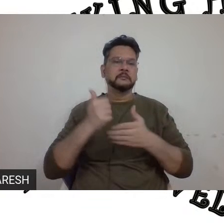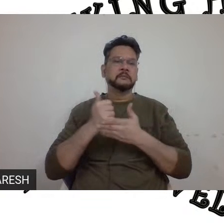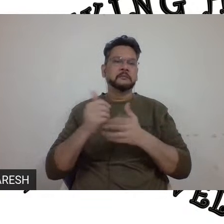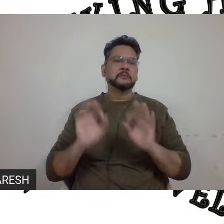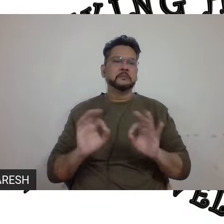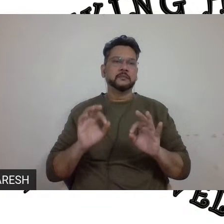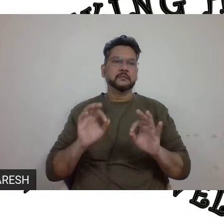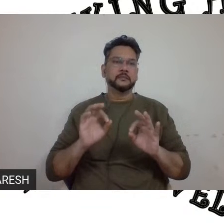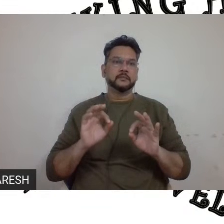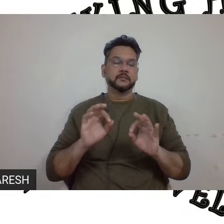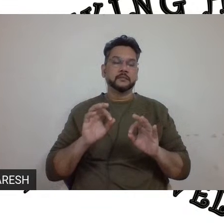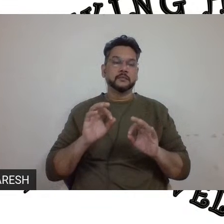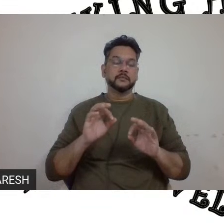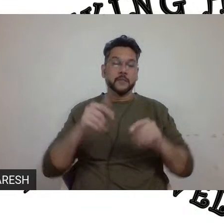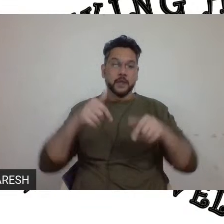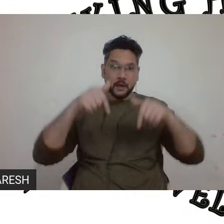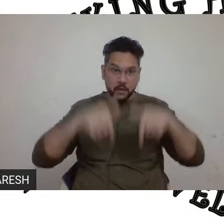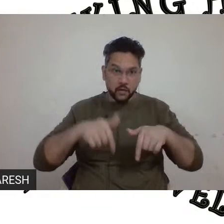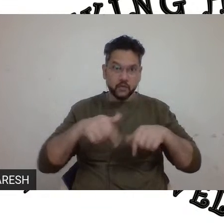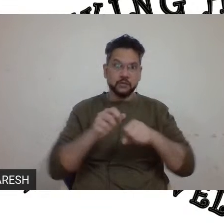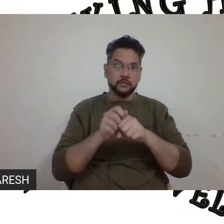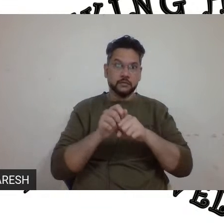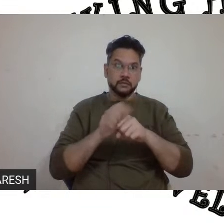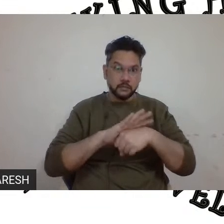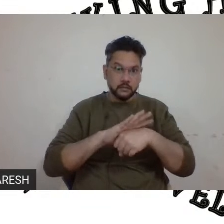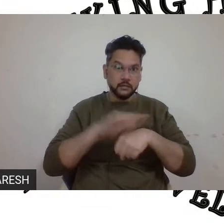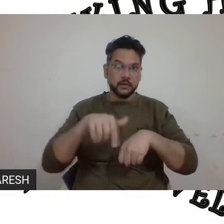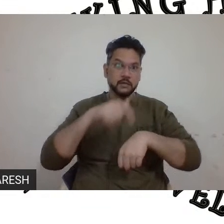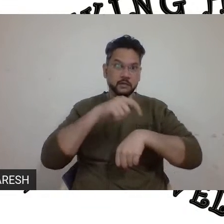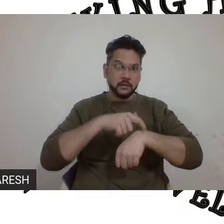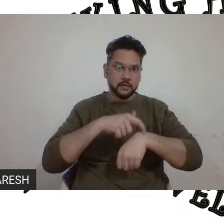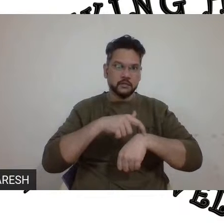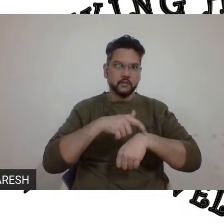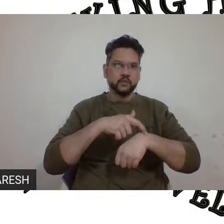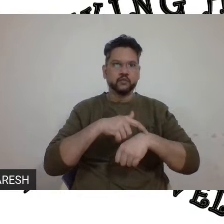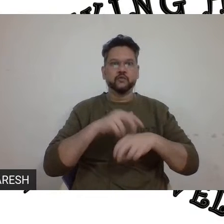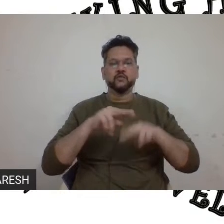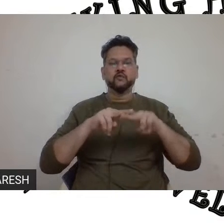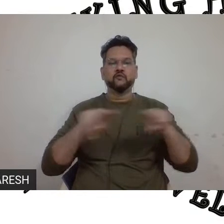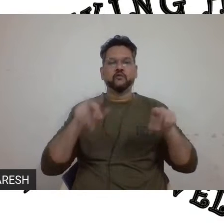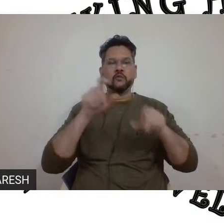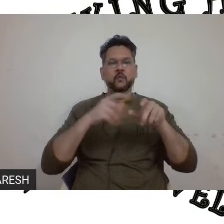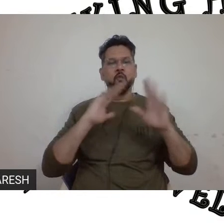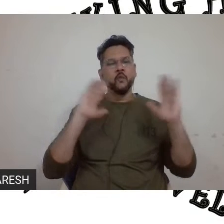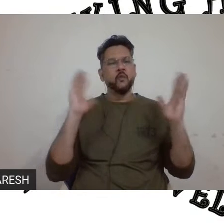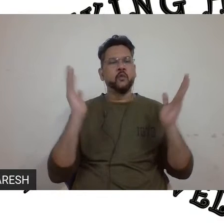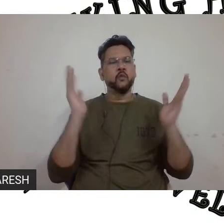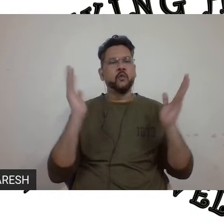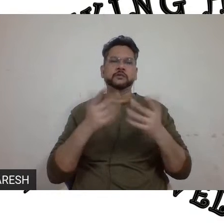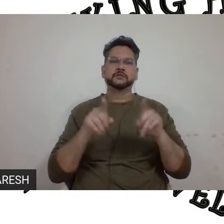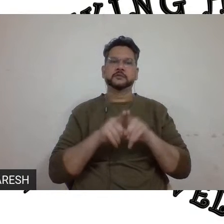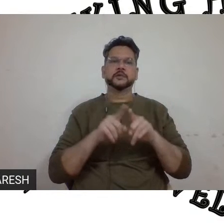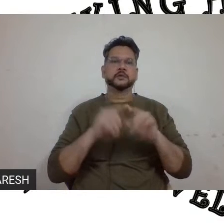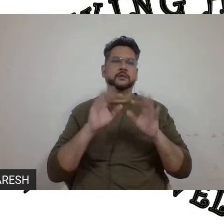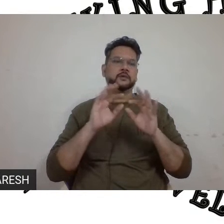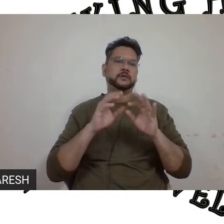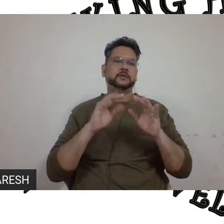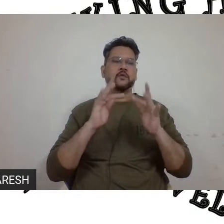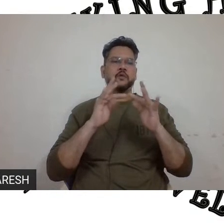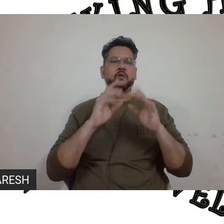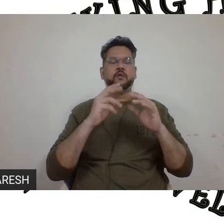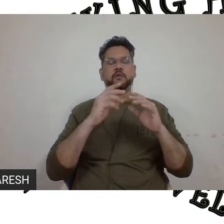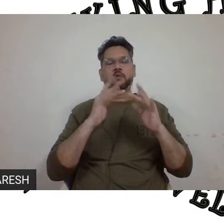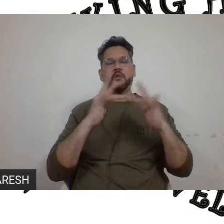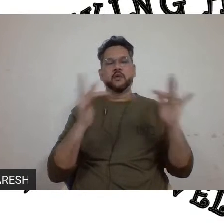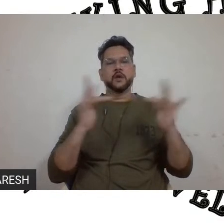and everything has gone virtual. uh, I mean, the interpreters become really, really important, and those kind